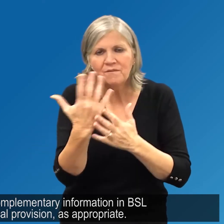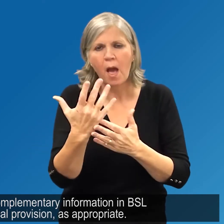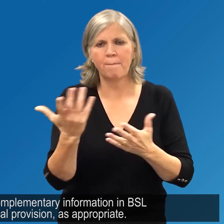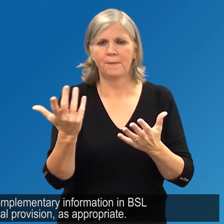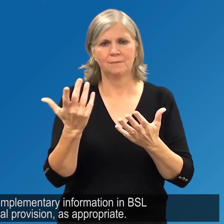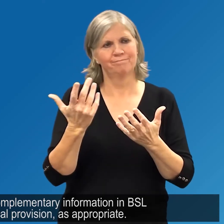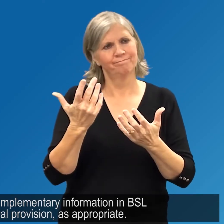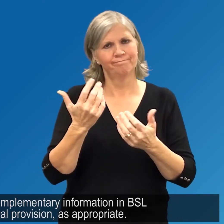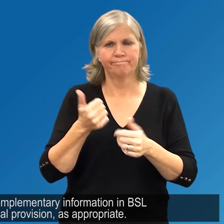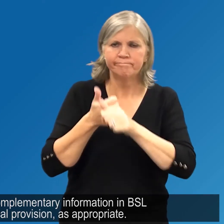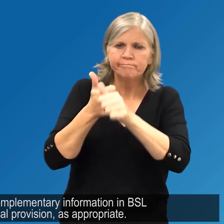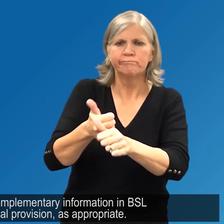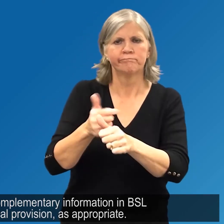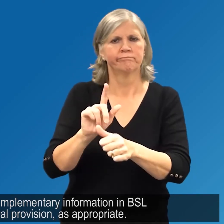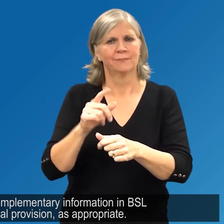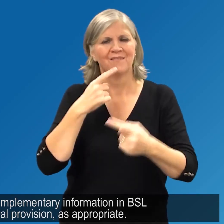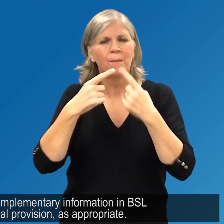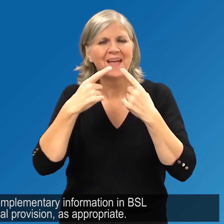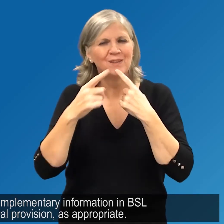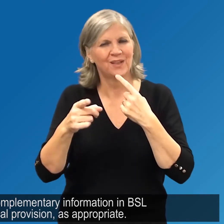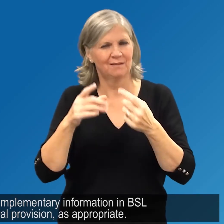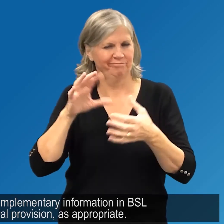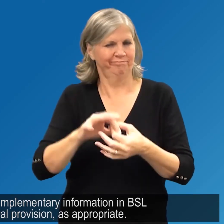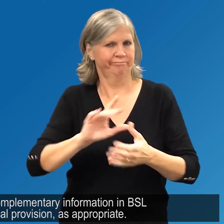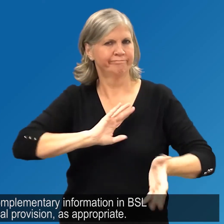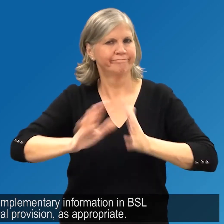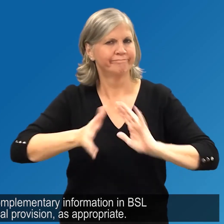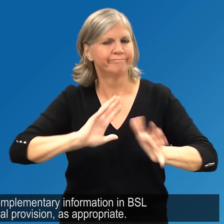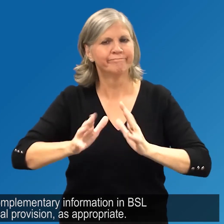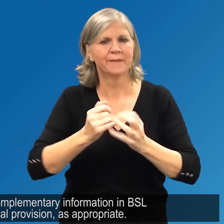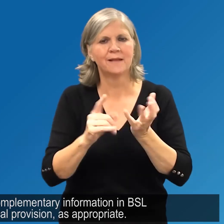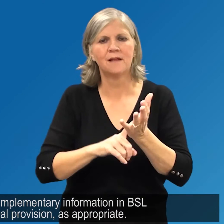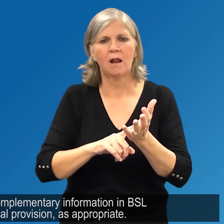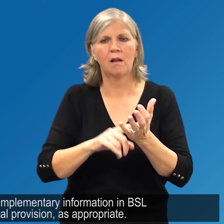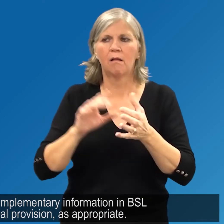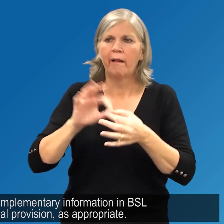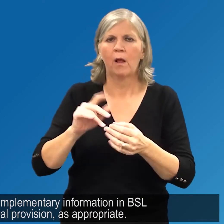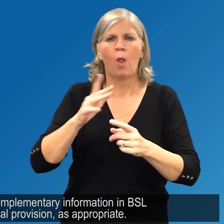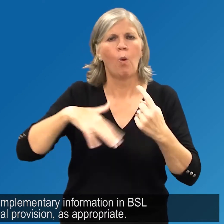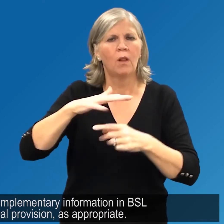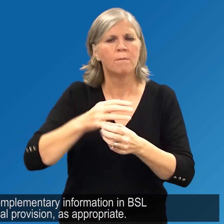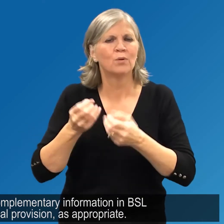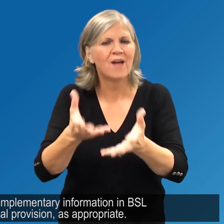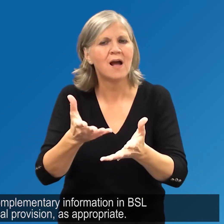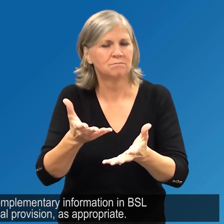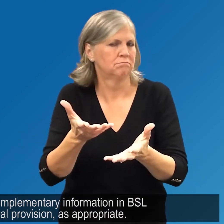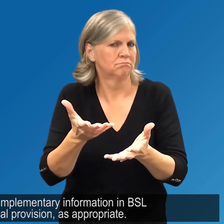B. Develop complementary information in BSL about local provision as appropriate.